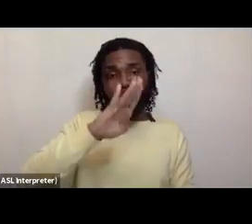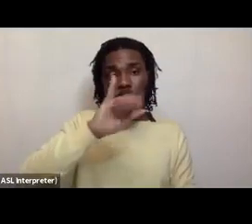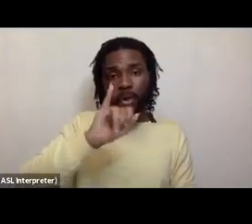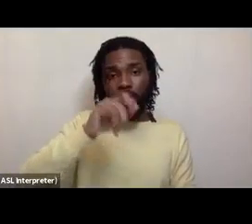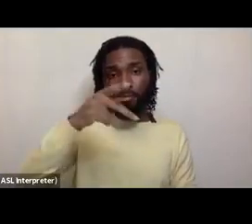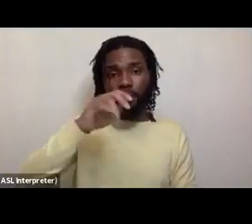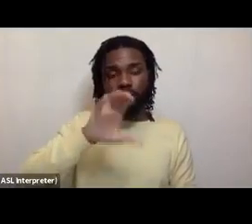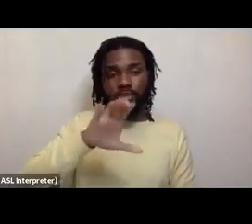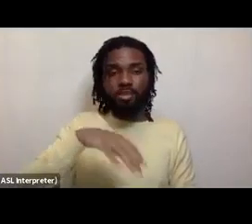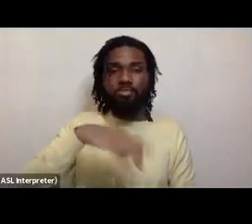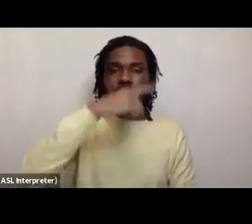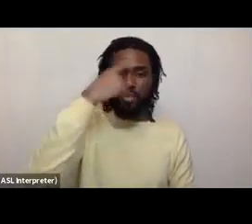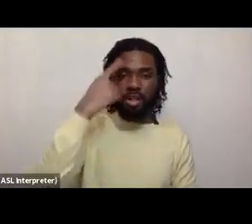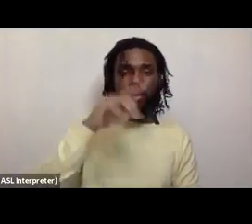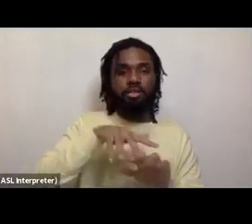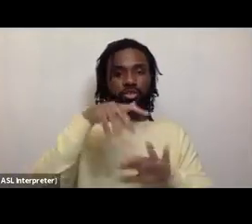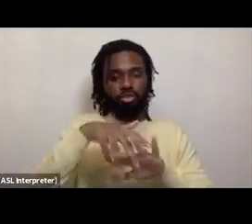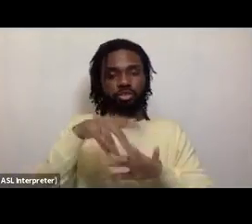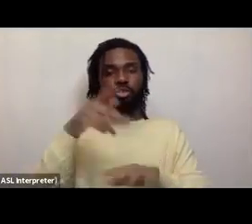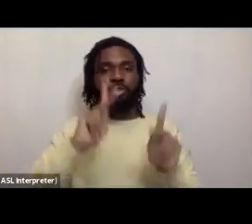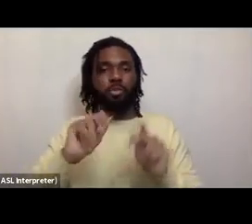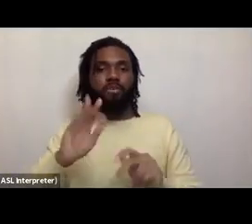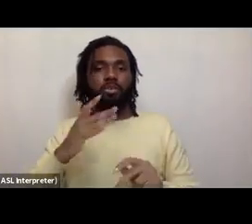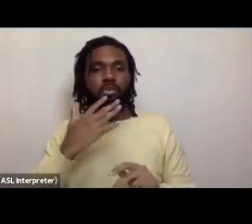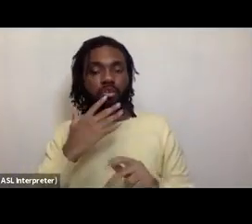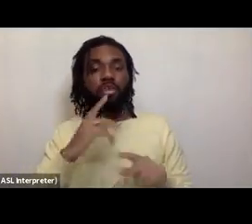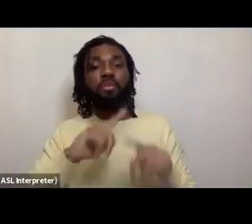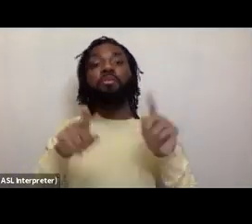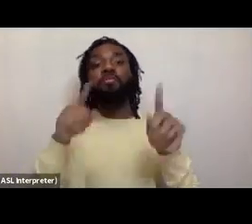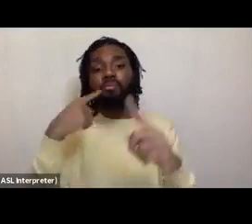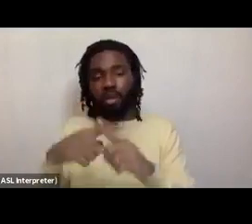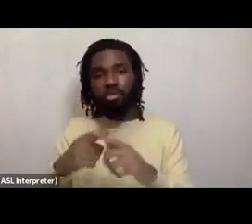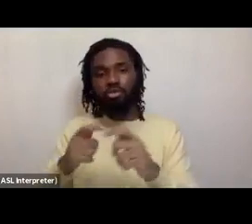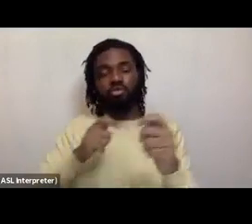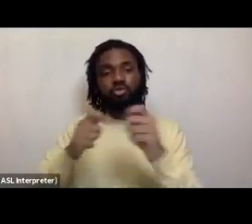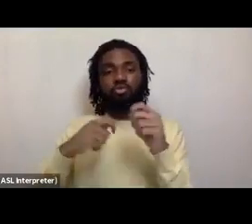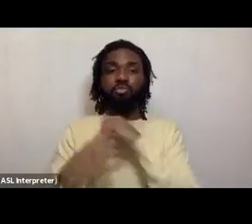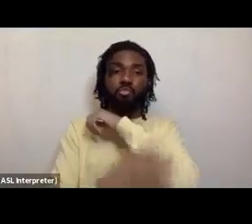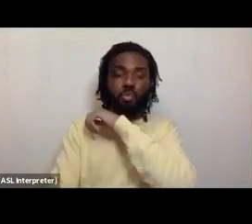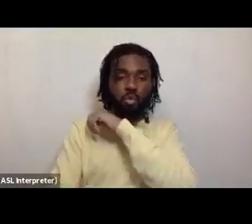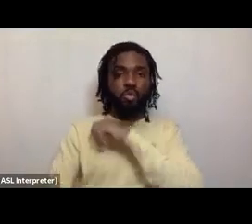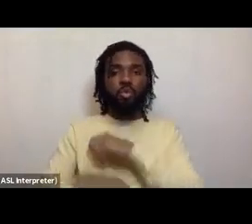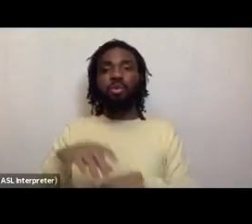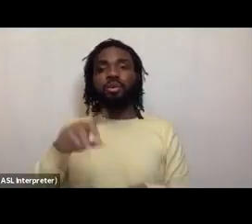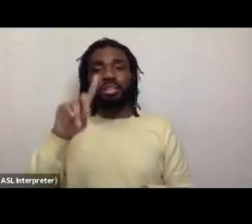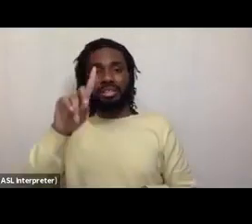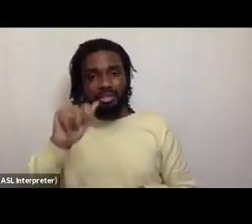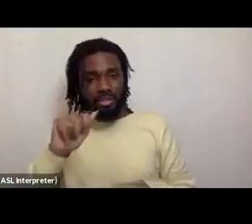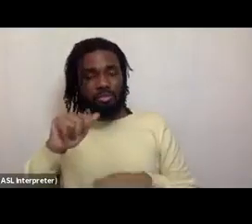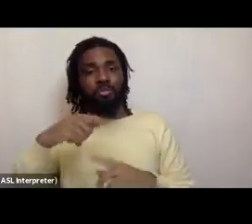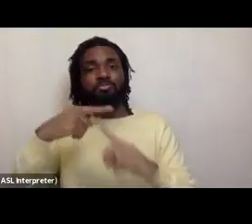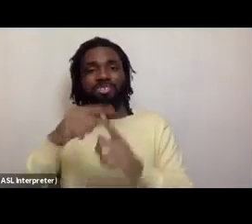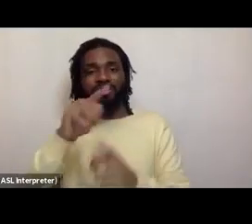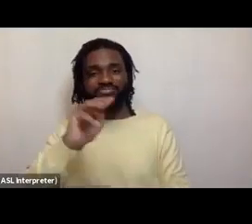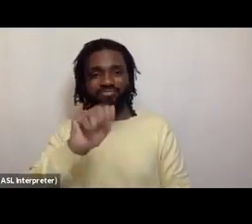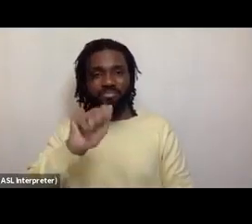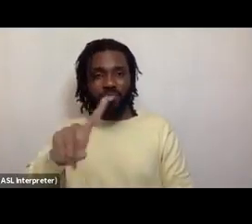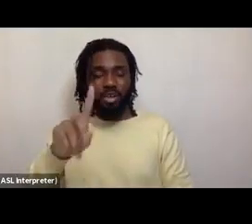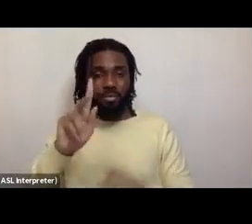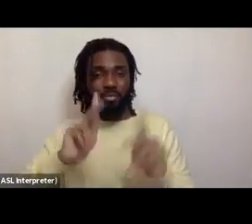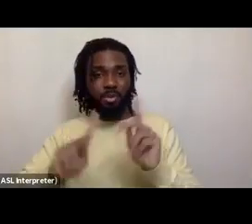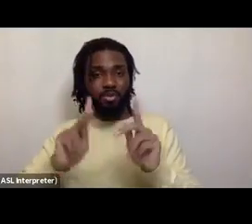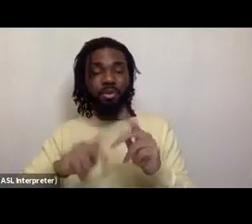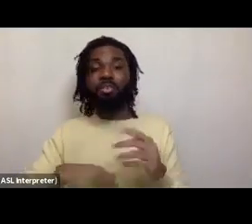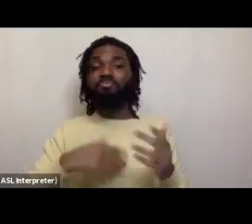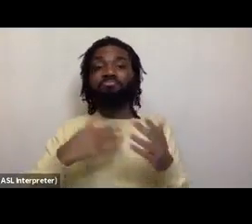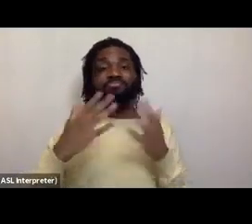and exerts carceral control over poor, disabled, and mad folks, even when it happens outside